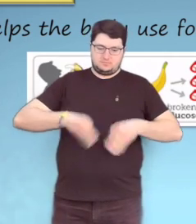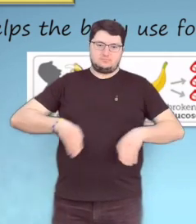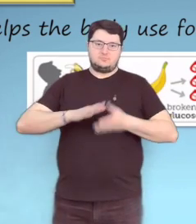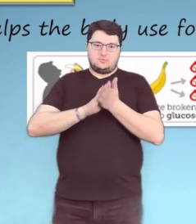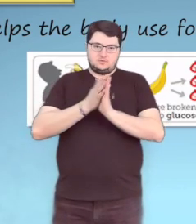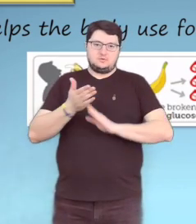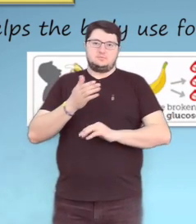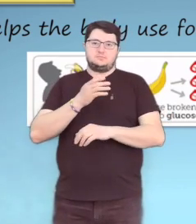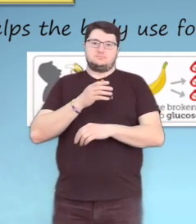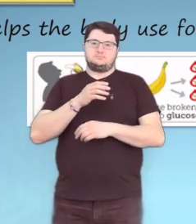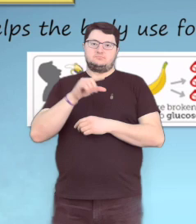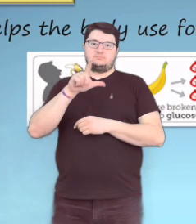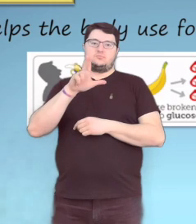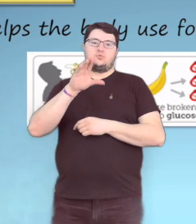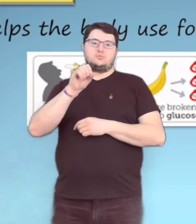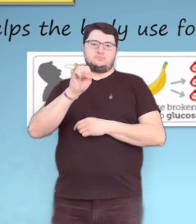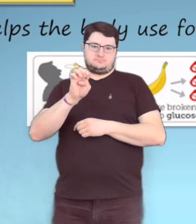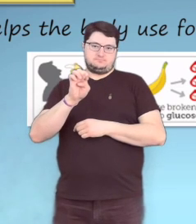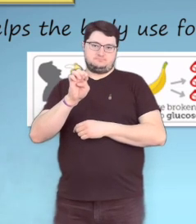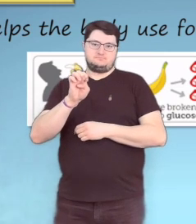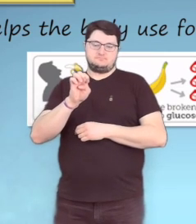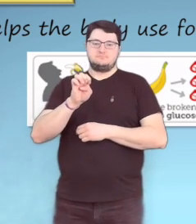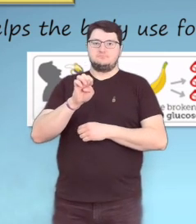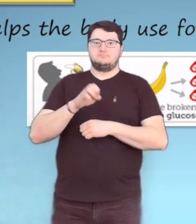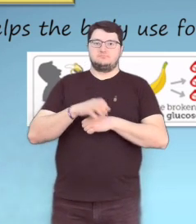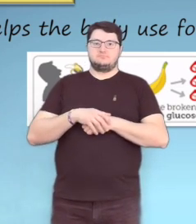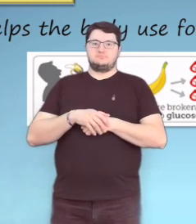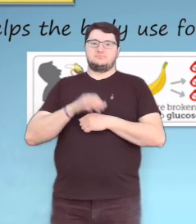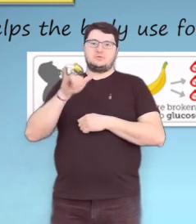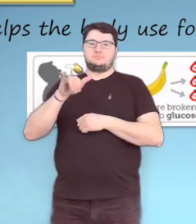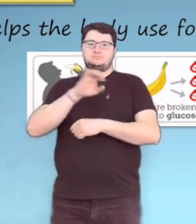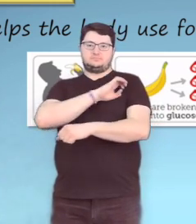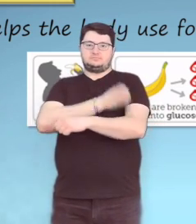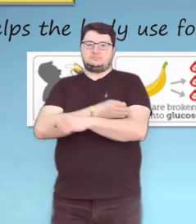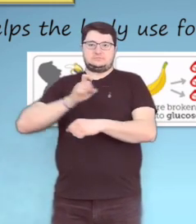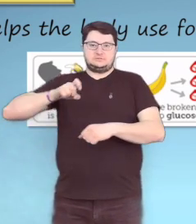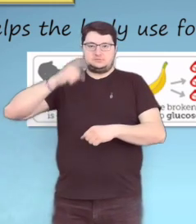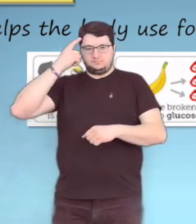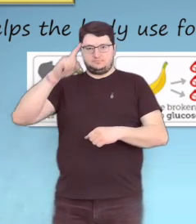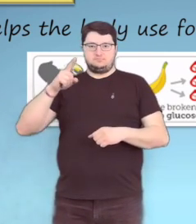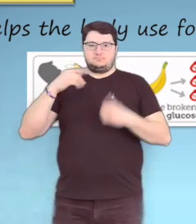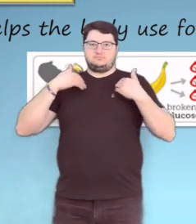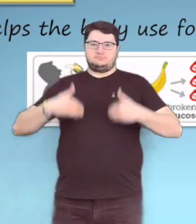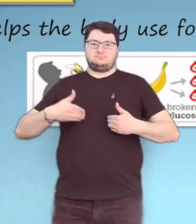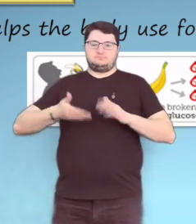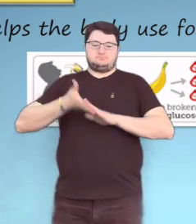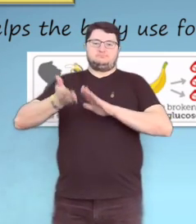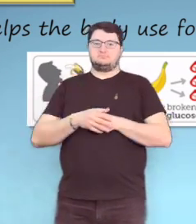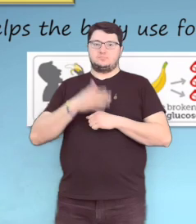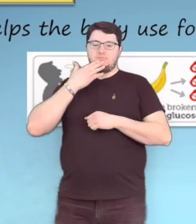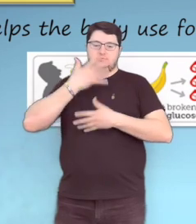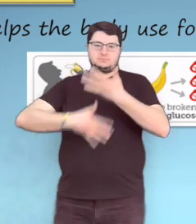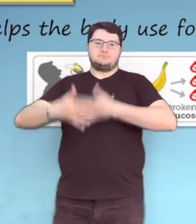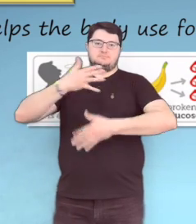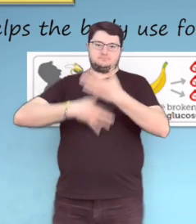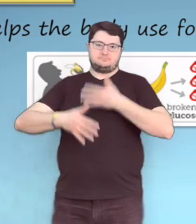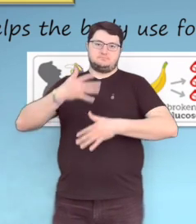into nutrients, such as glucose. Glucose is the basic fuel that the cells in our body need to function.